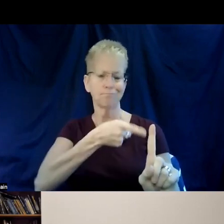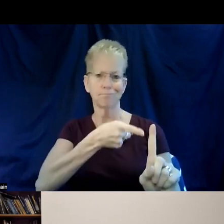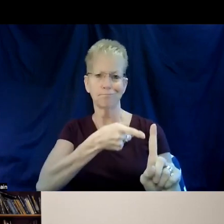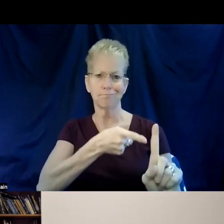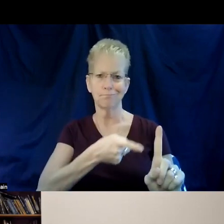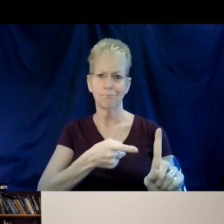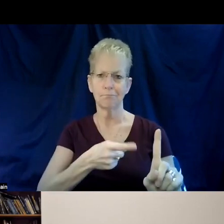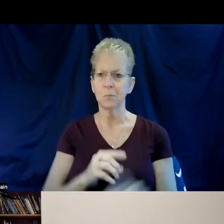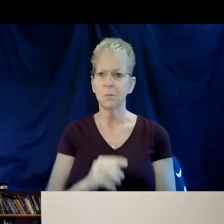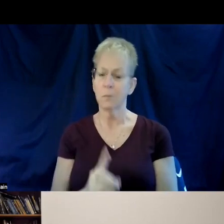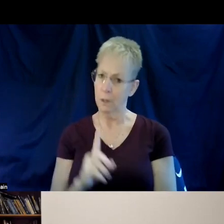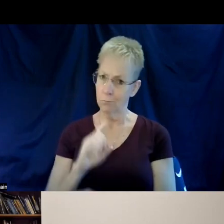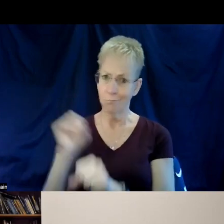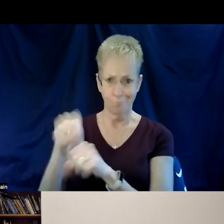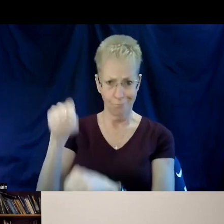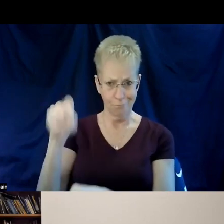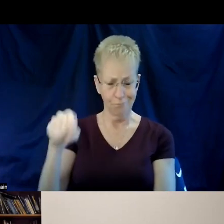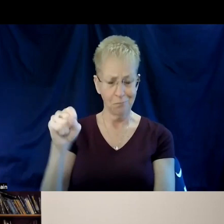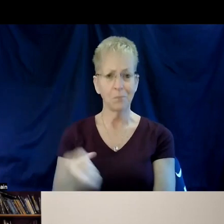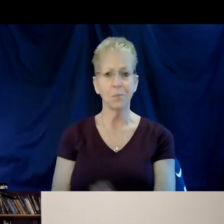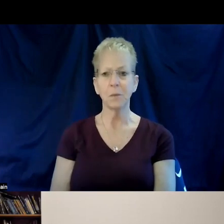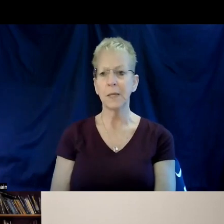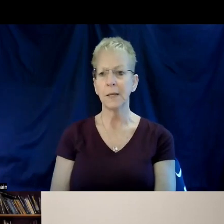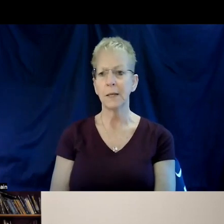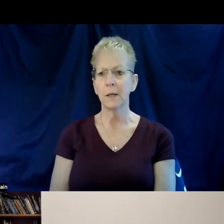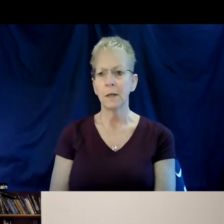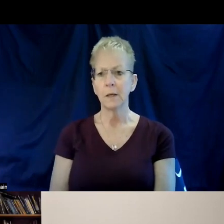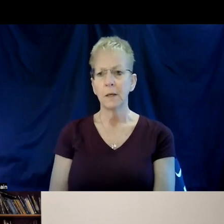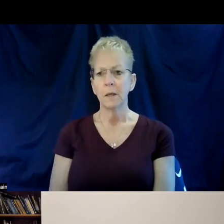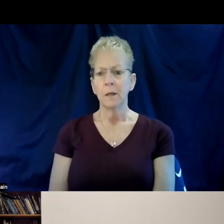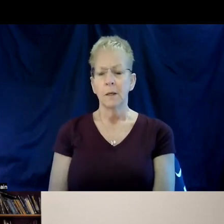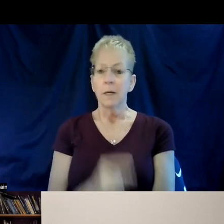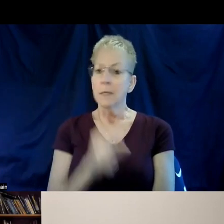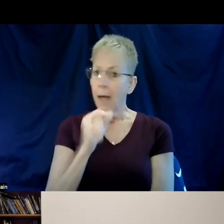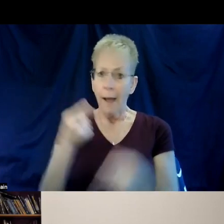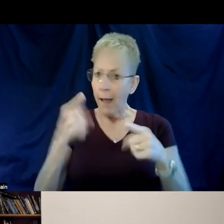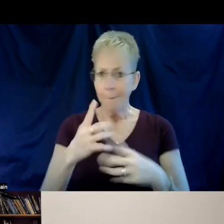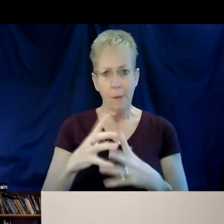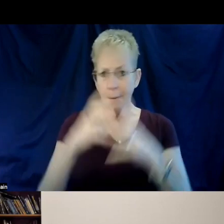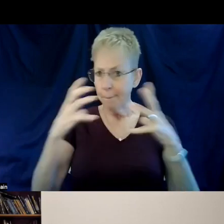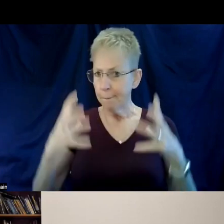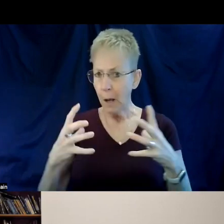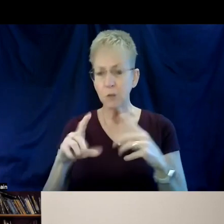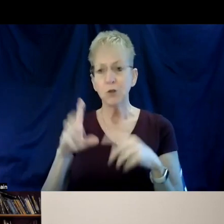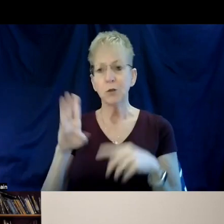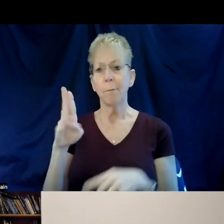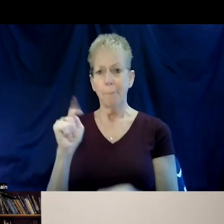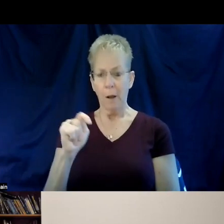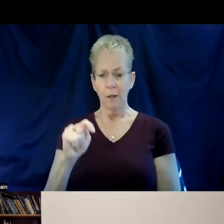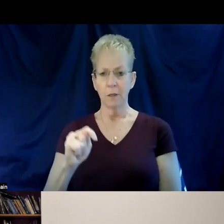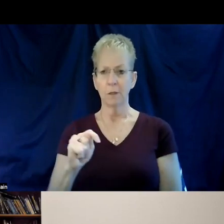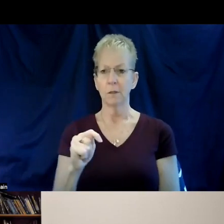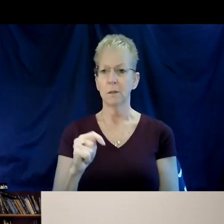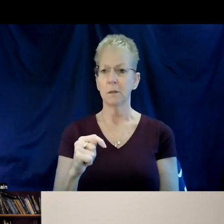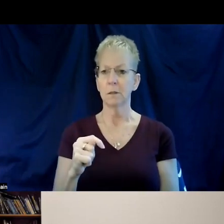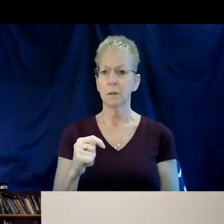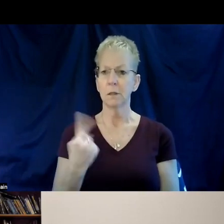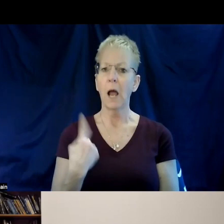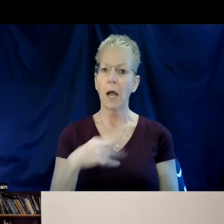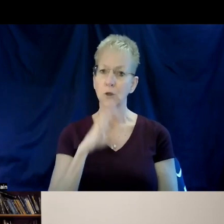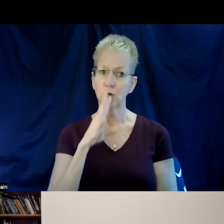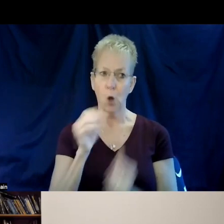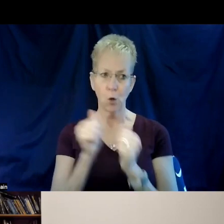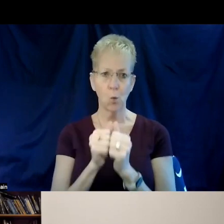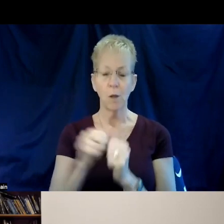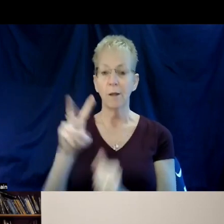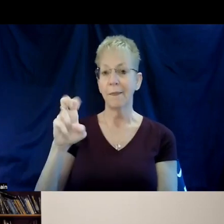Absolutely. I had it hasn't happened much. It hasn't happened at all in the past few years, but I did get to talk to a number of